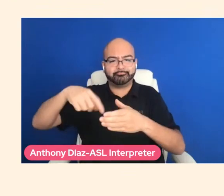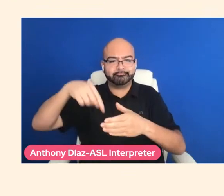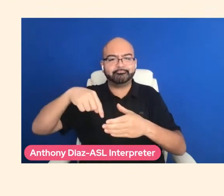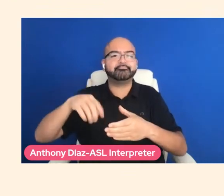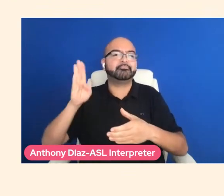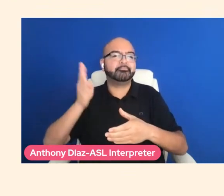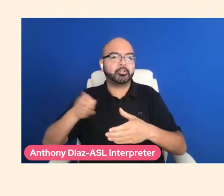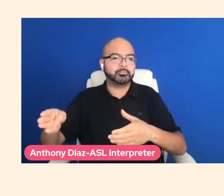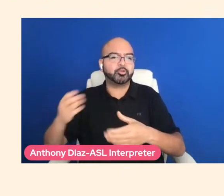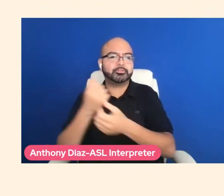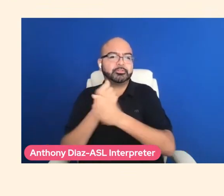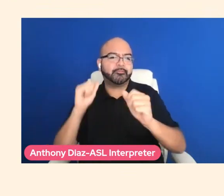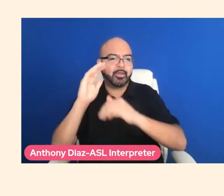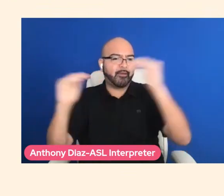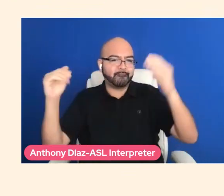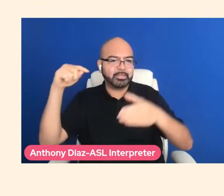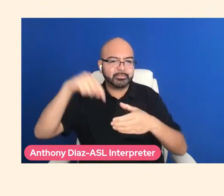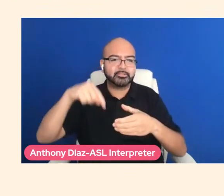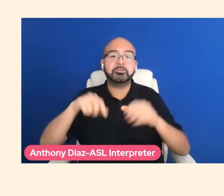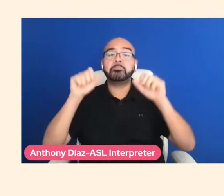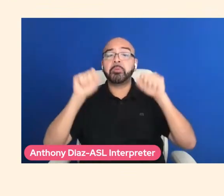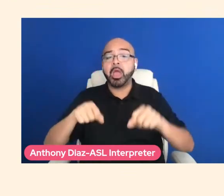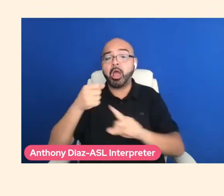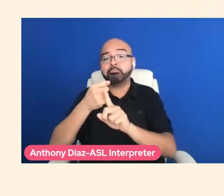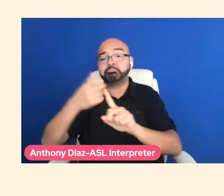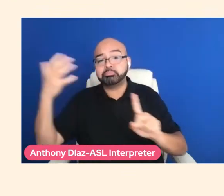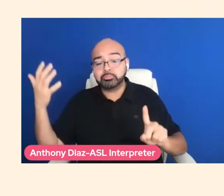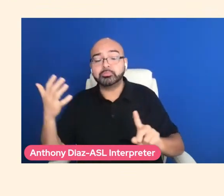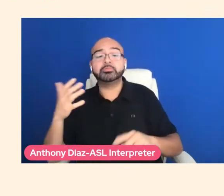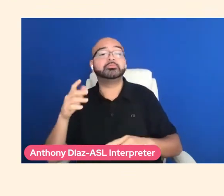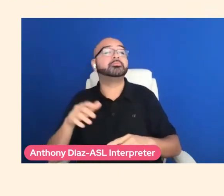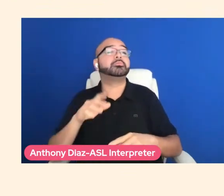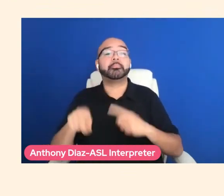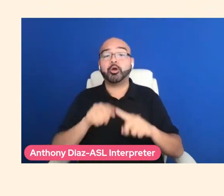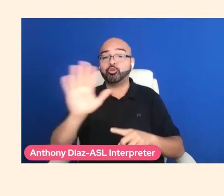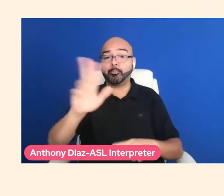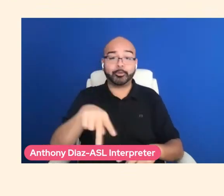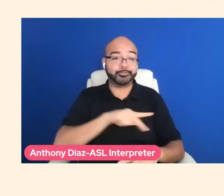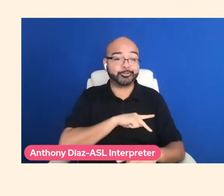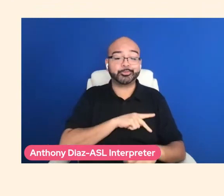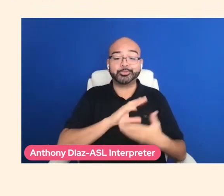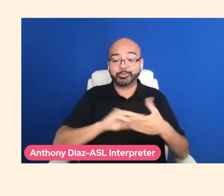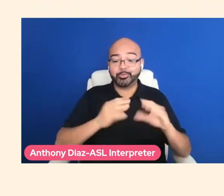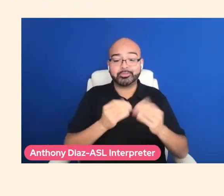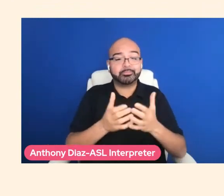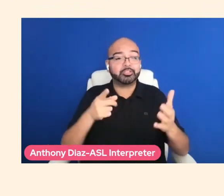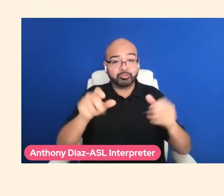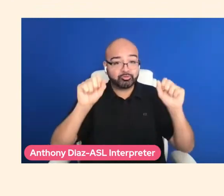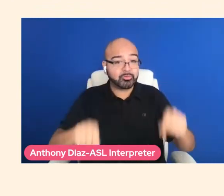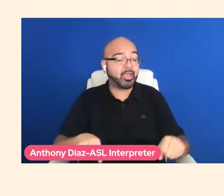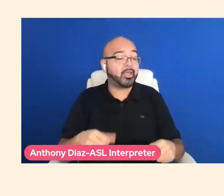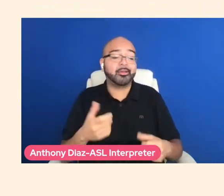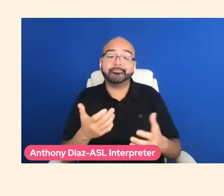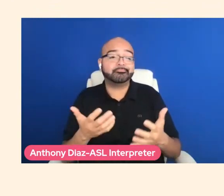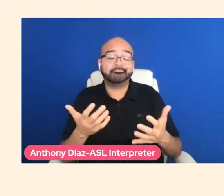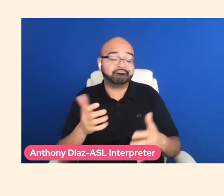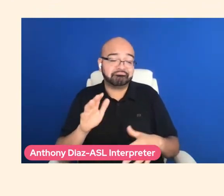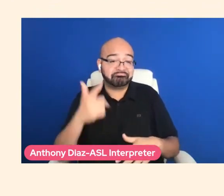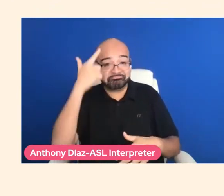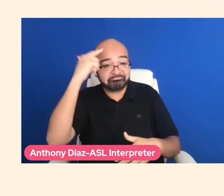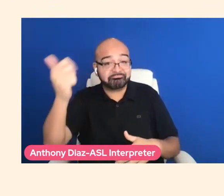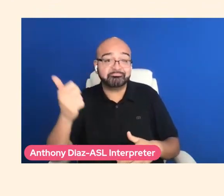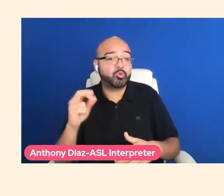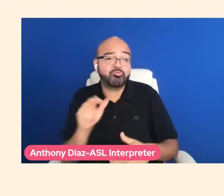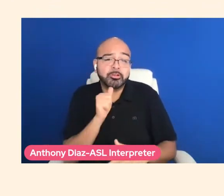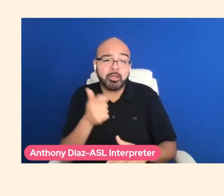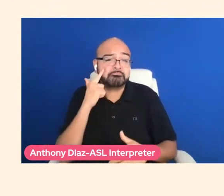And you can provide as little or as much of your own personal story into that because as you were talking, there were a few times that you had